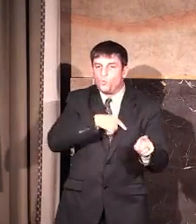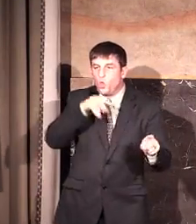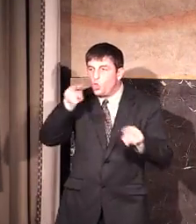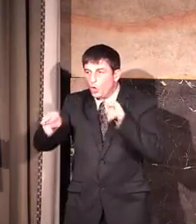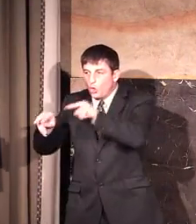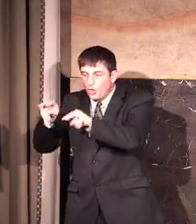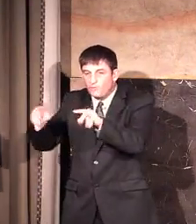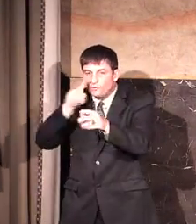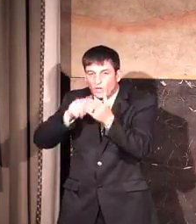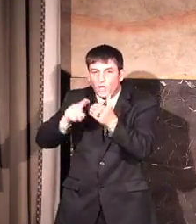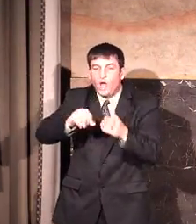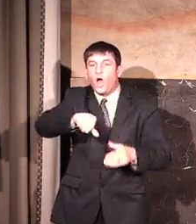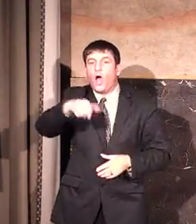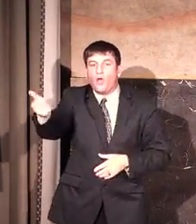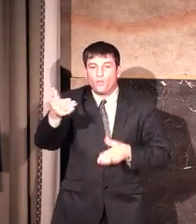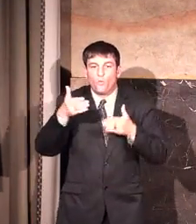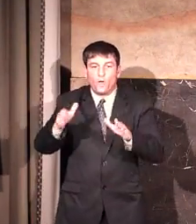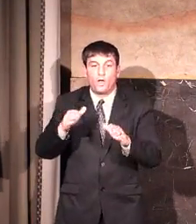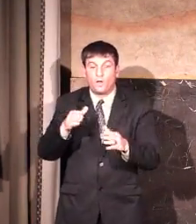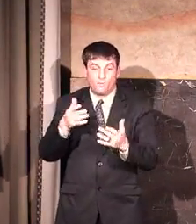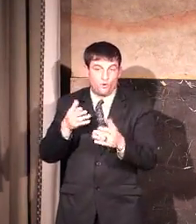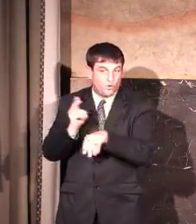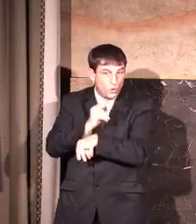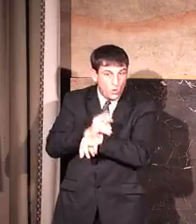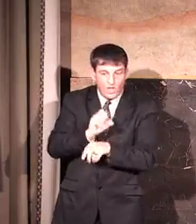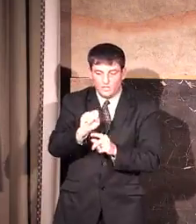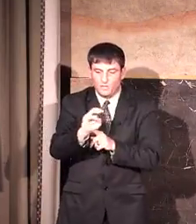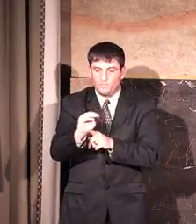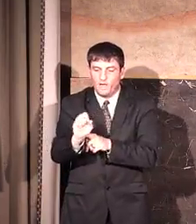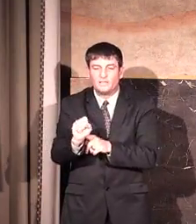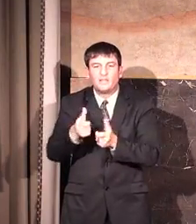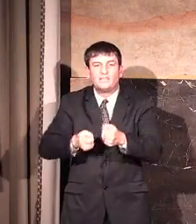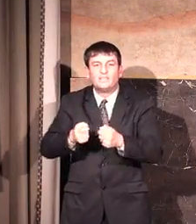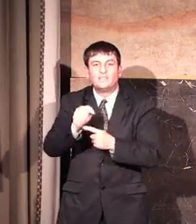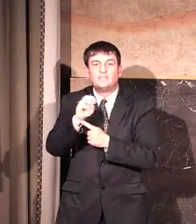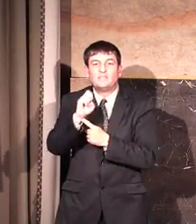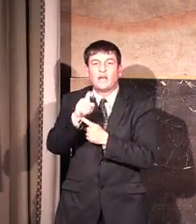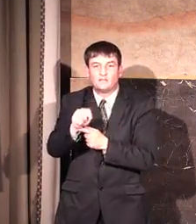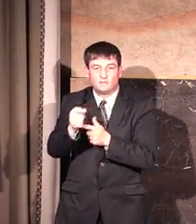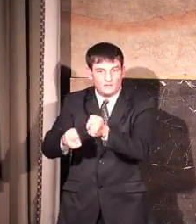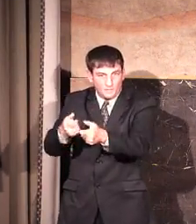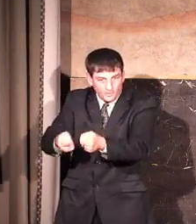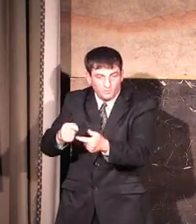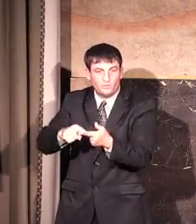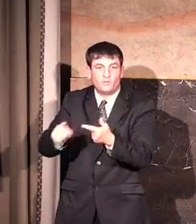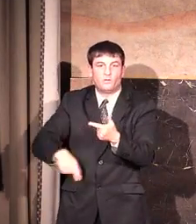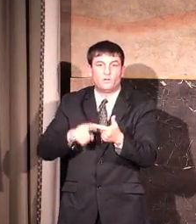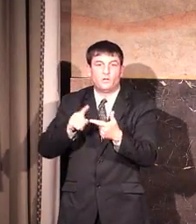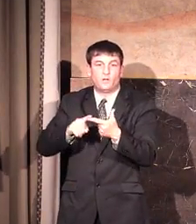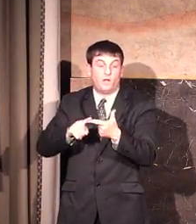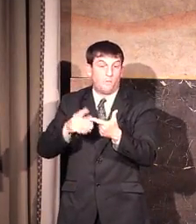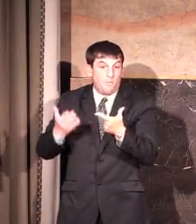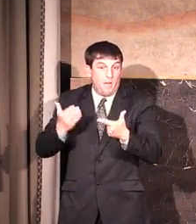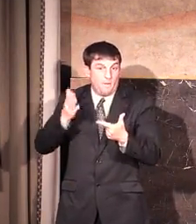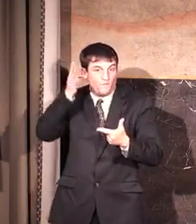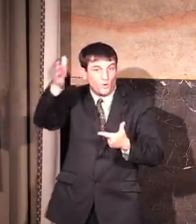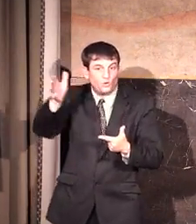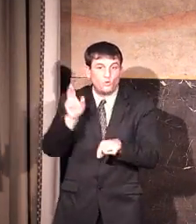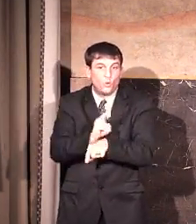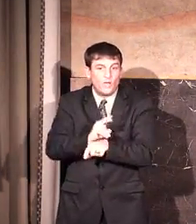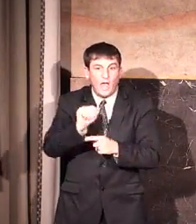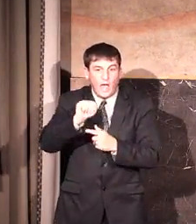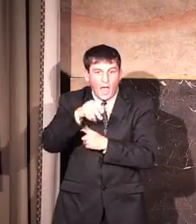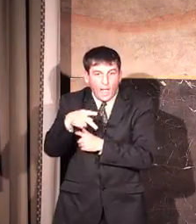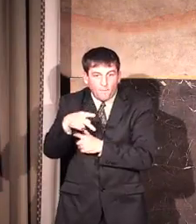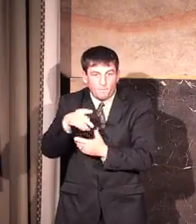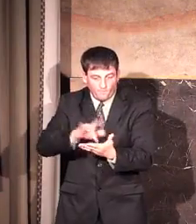of this, reaching out through SMS, through text messages, potentially reaching out through apps in the future, other ways